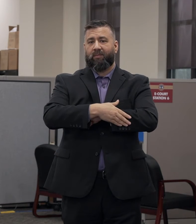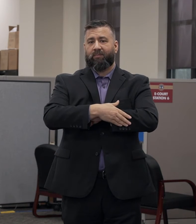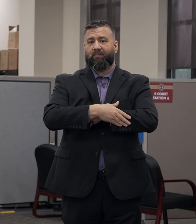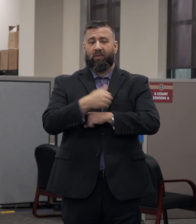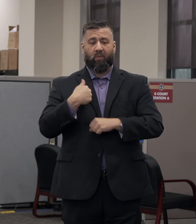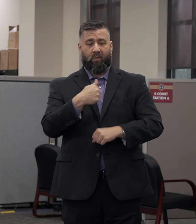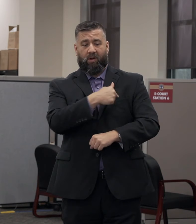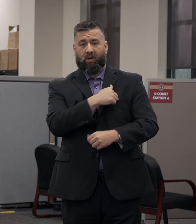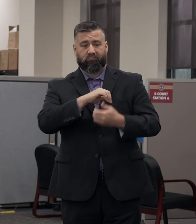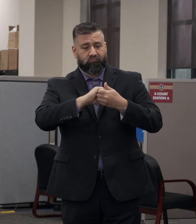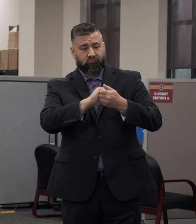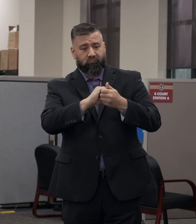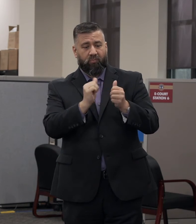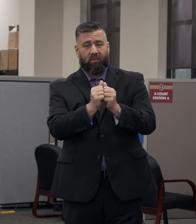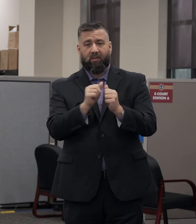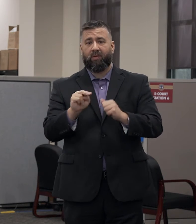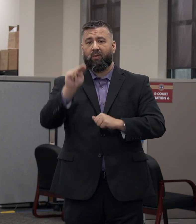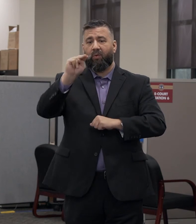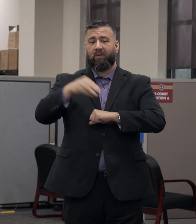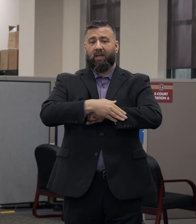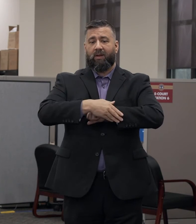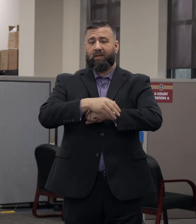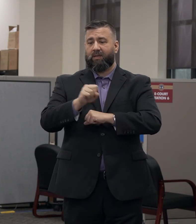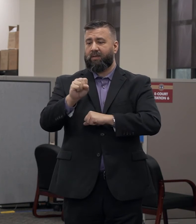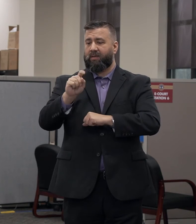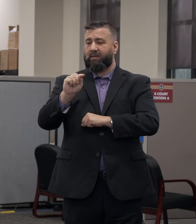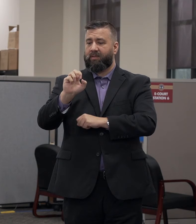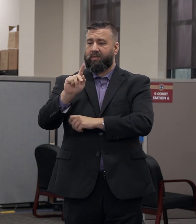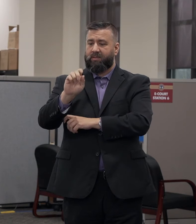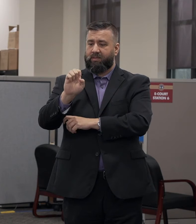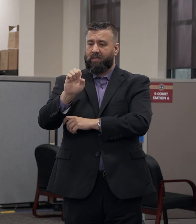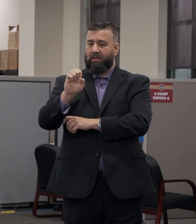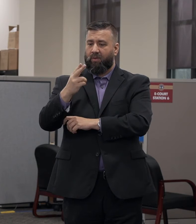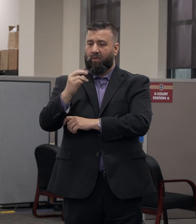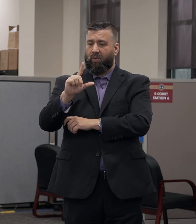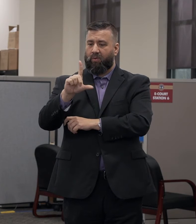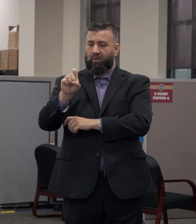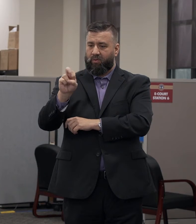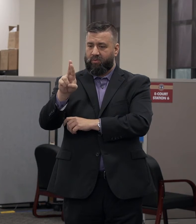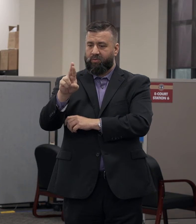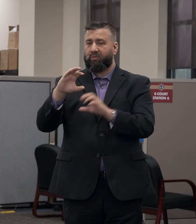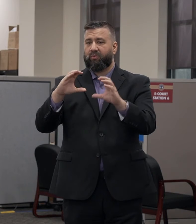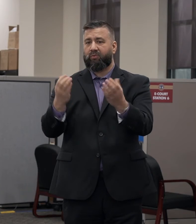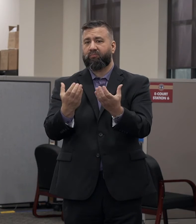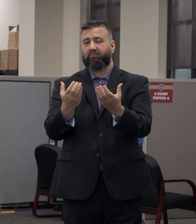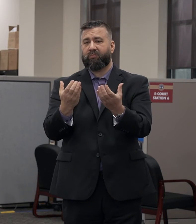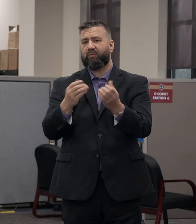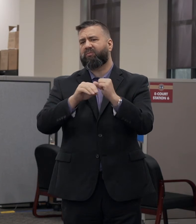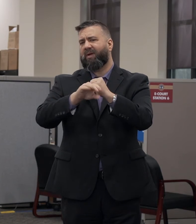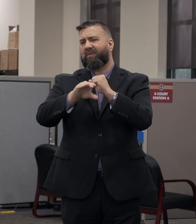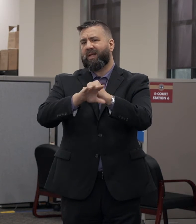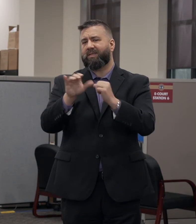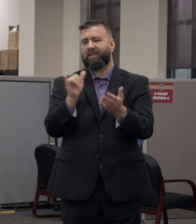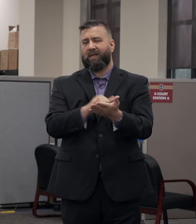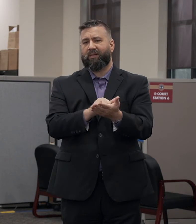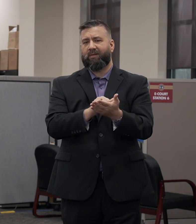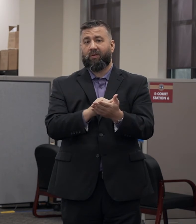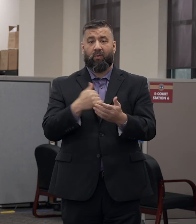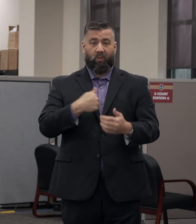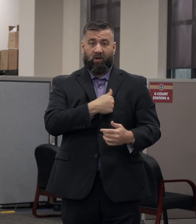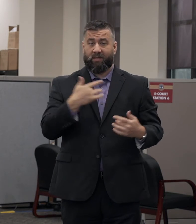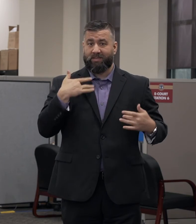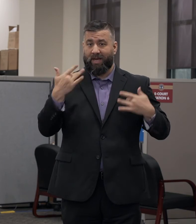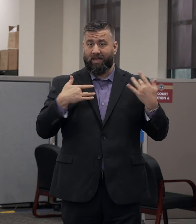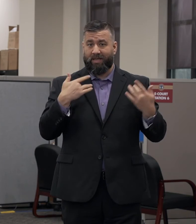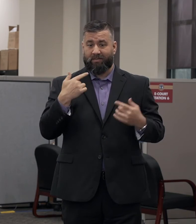stakeholders group to get the word out. We're excited about this event, but it won't be our last targeted event in North County.